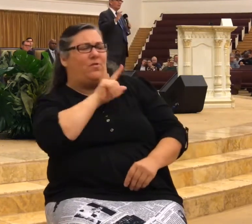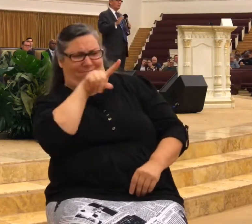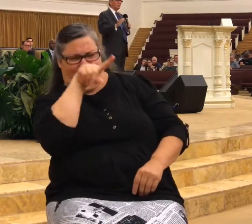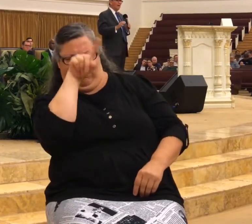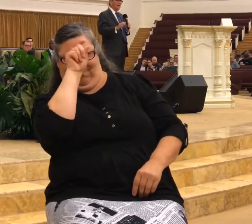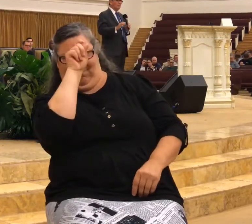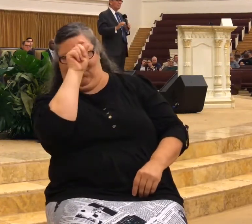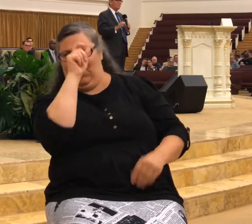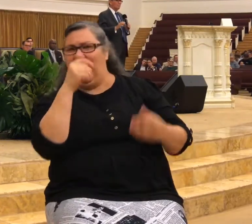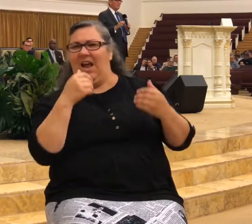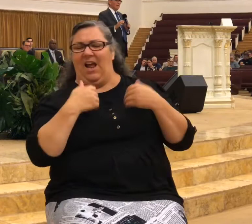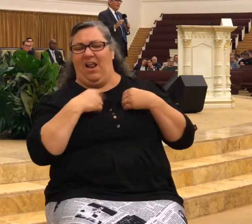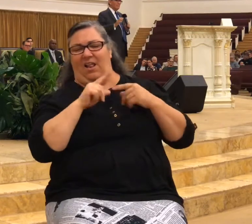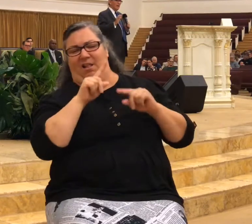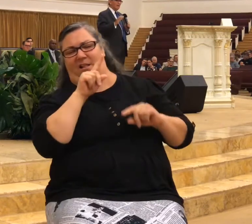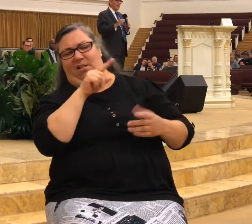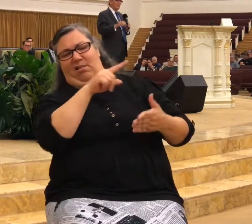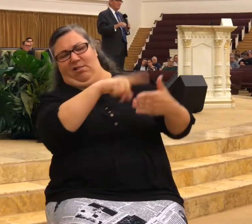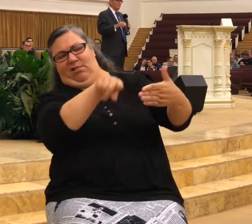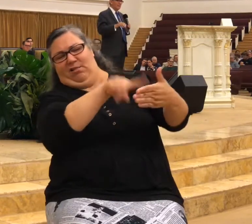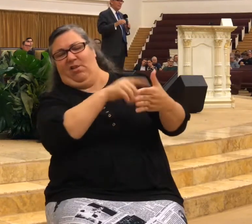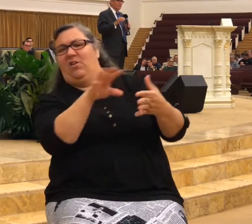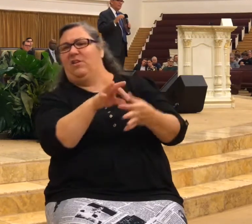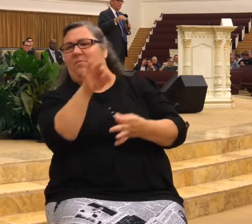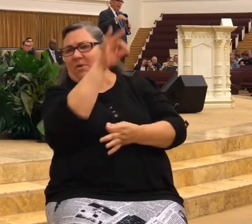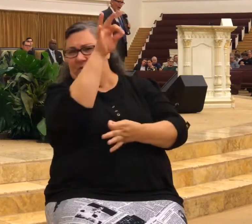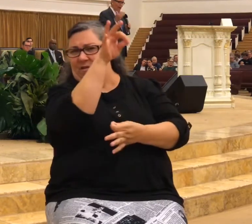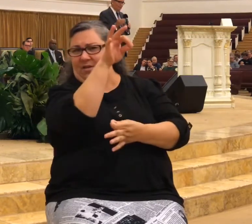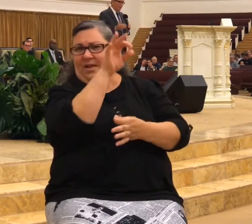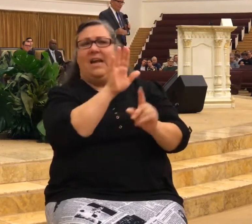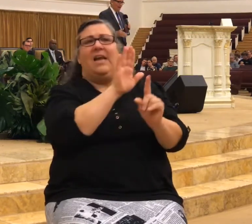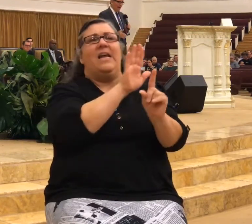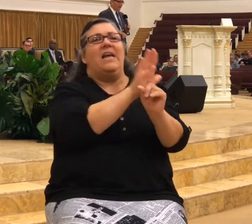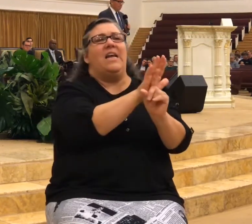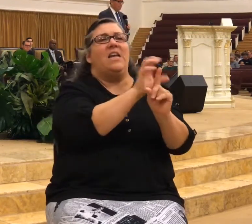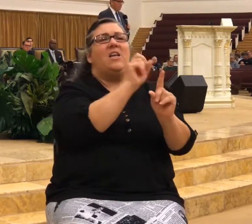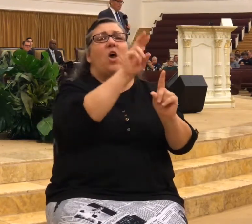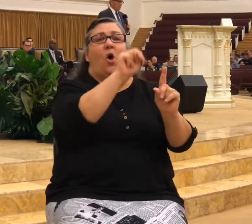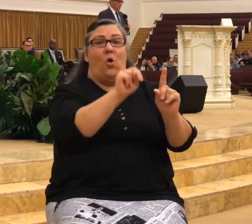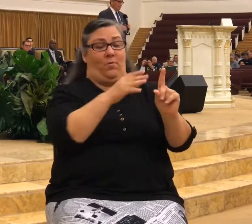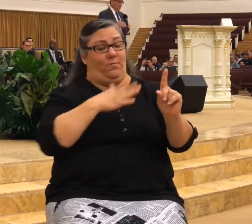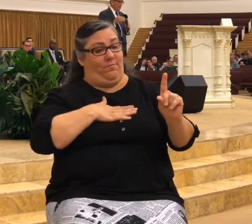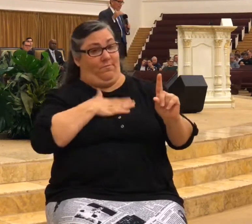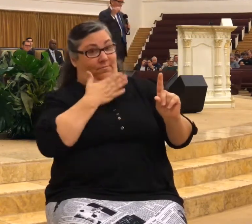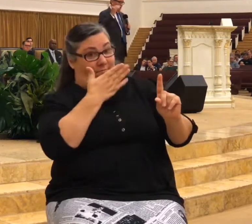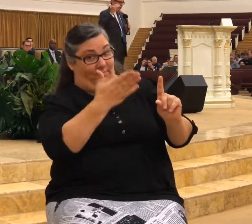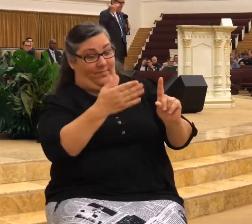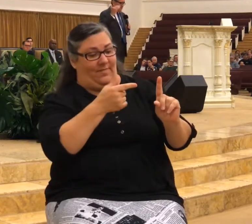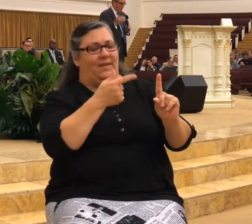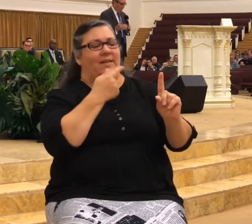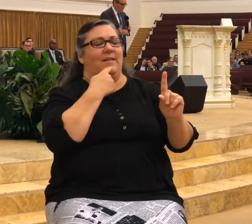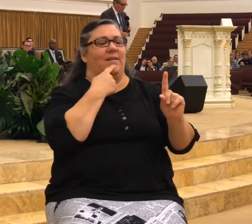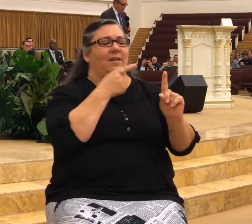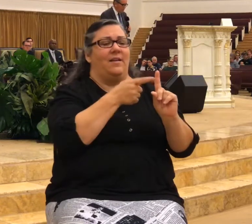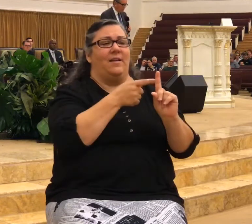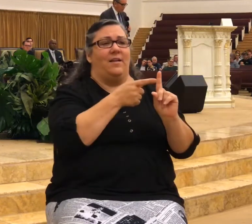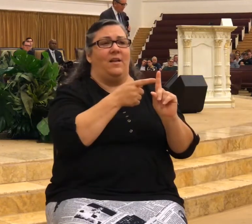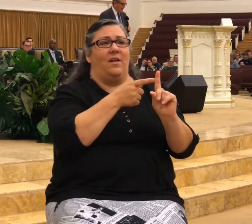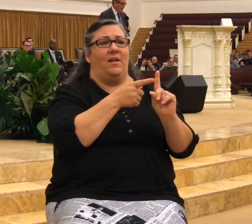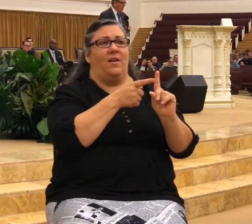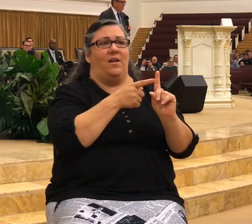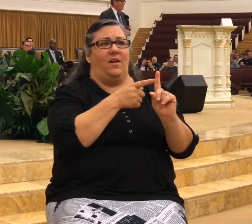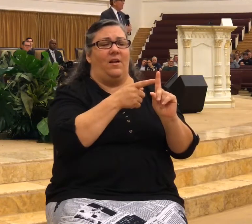his critical spirit, and by his own admission, after the fact, when a visiting